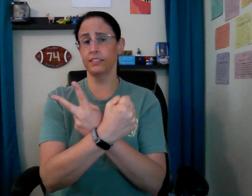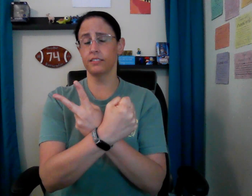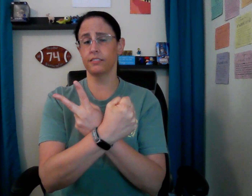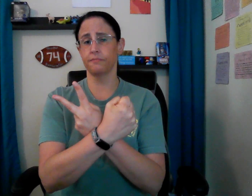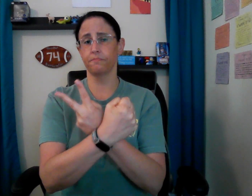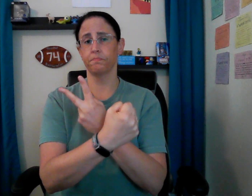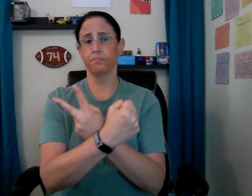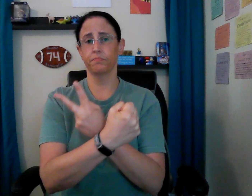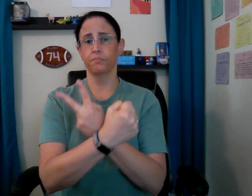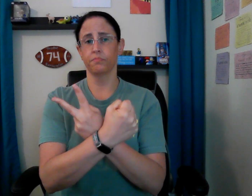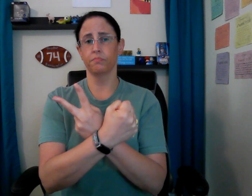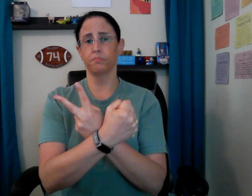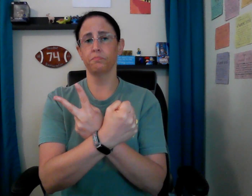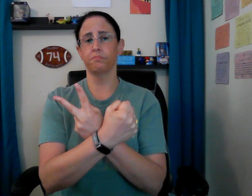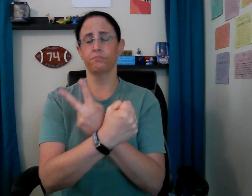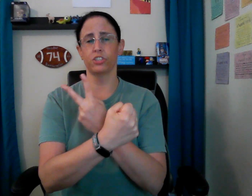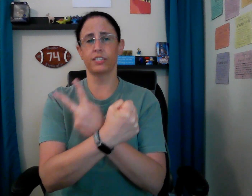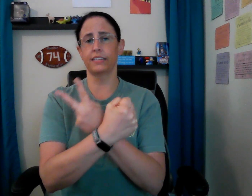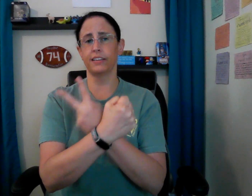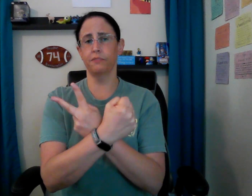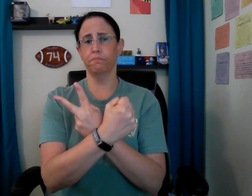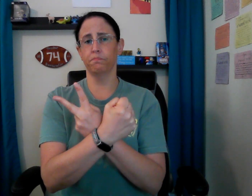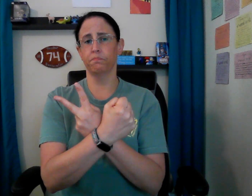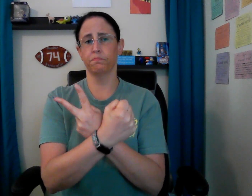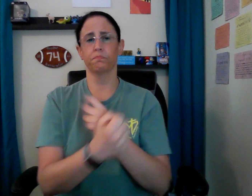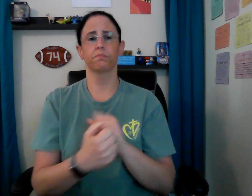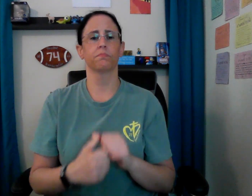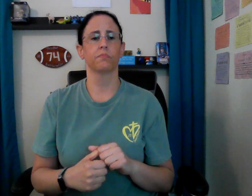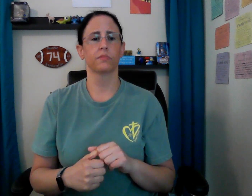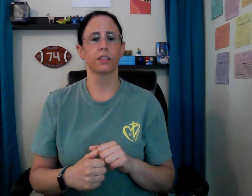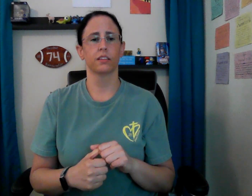this. Just a heads up.